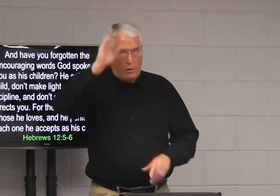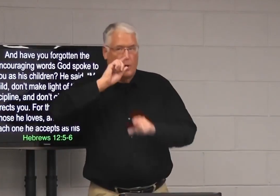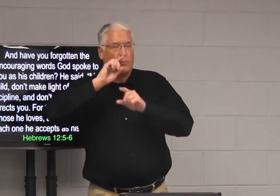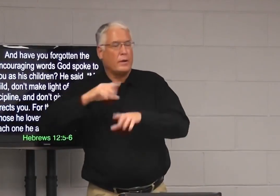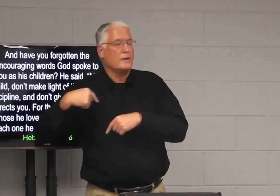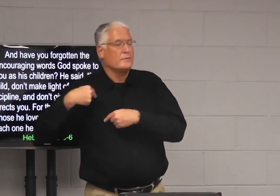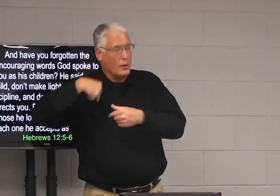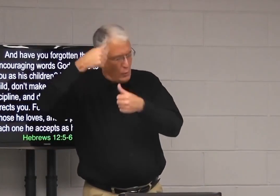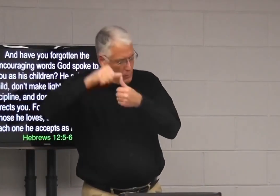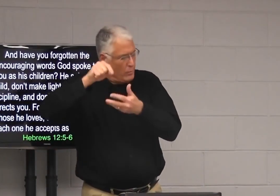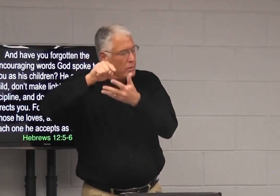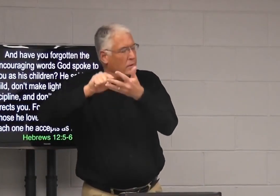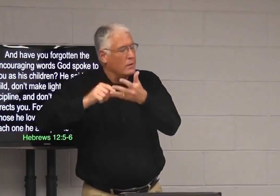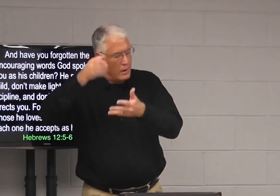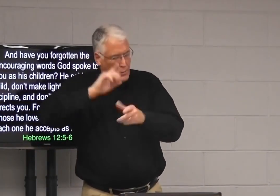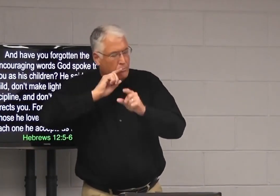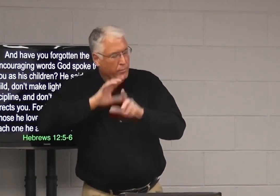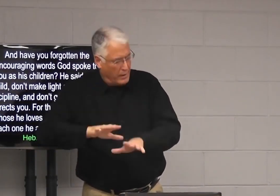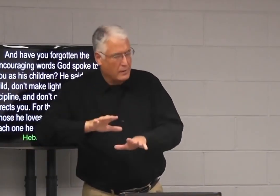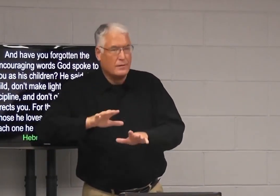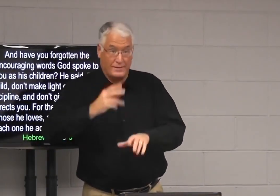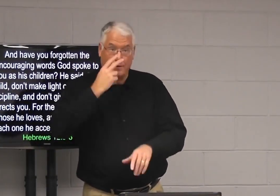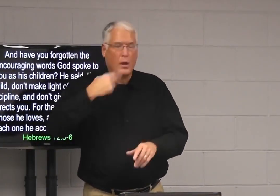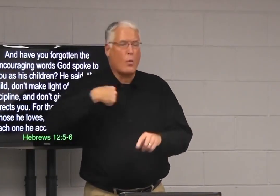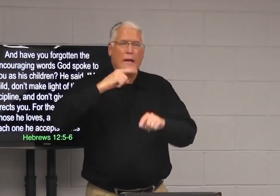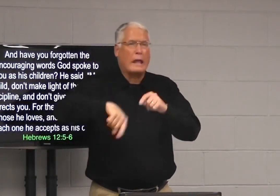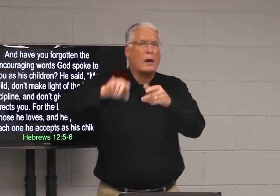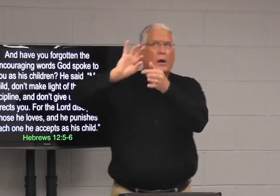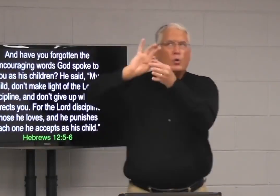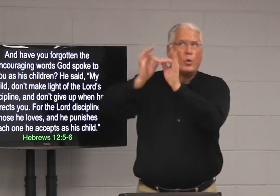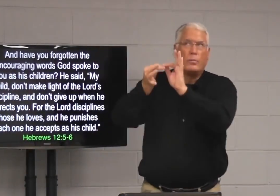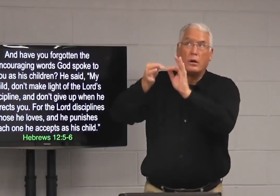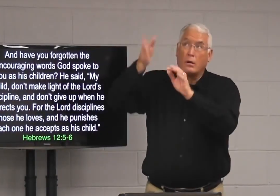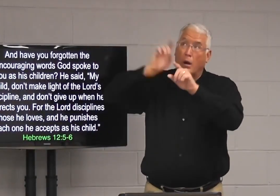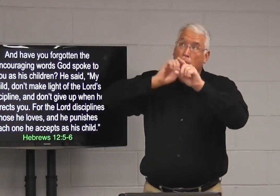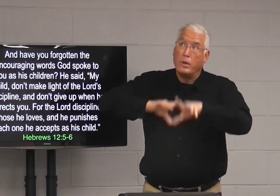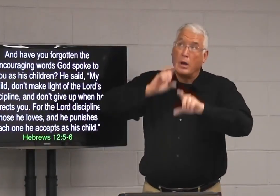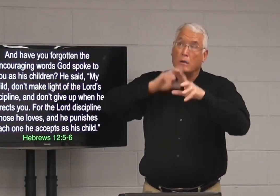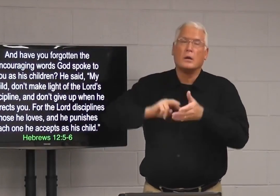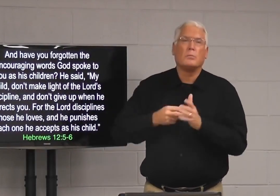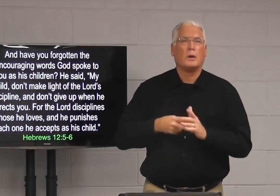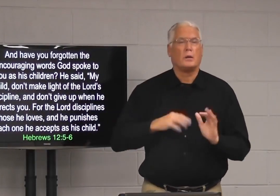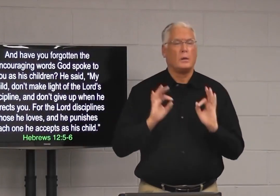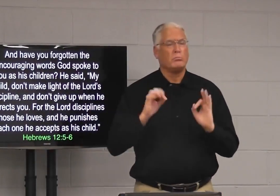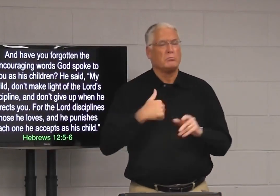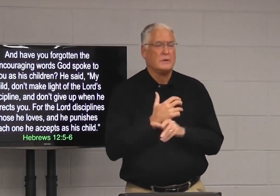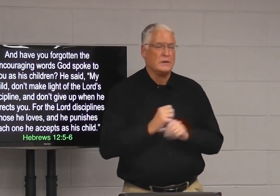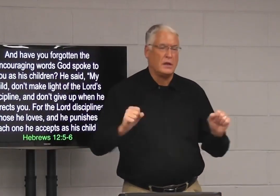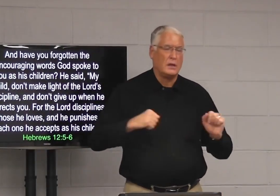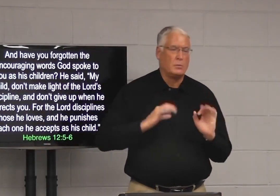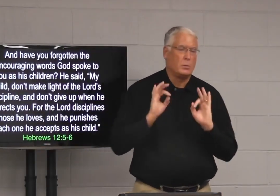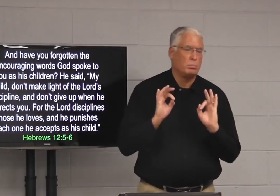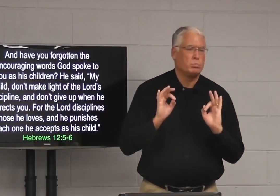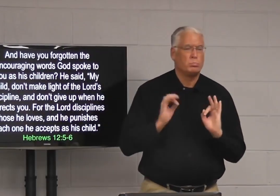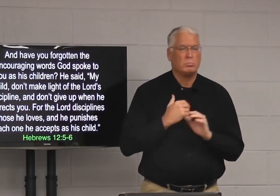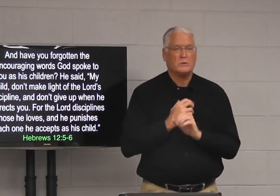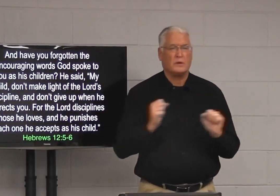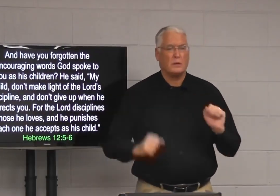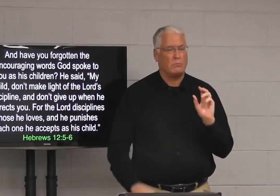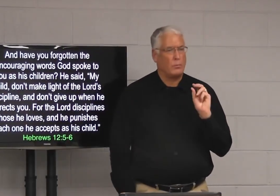for our sufferings, and then it helps us to remember how the Lord blesses us. So we can't interpret blessings